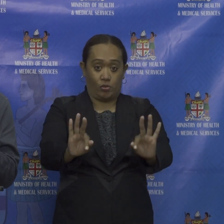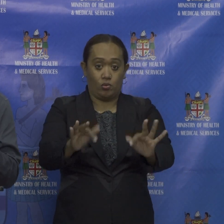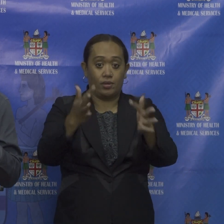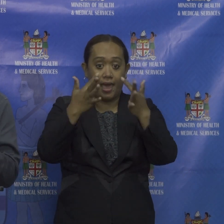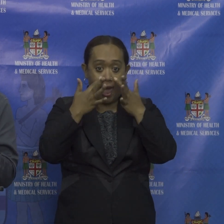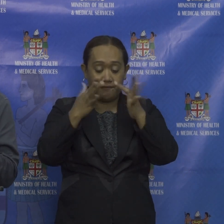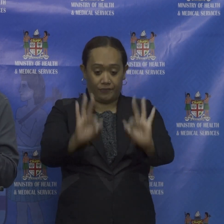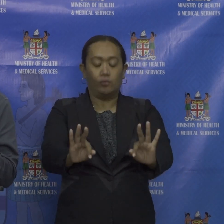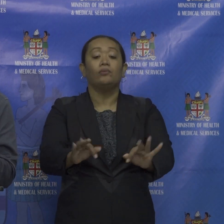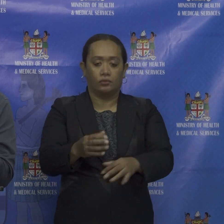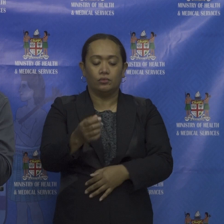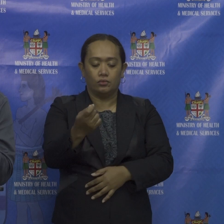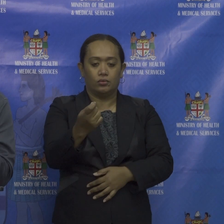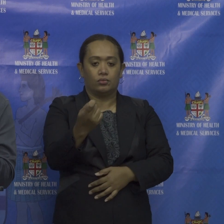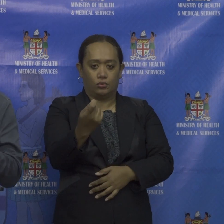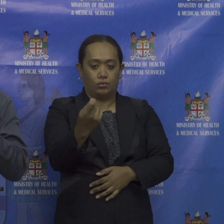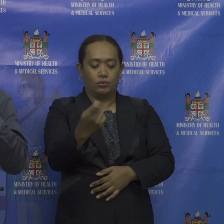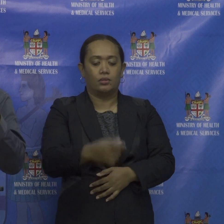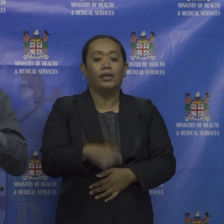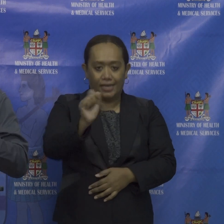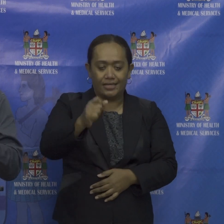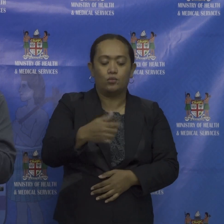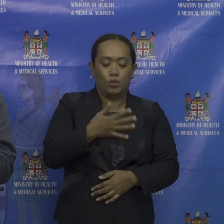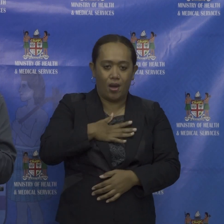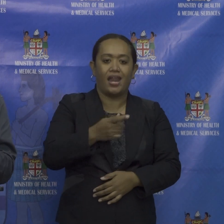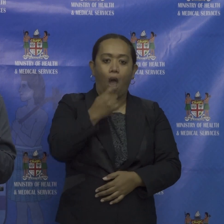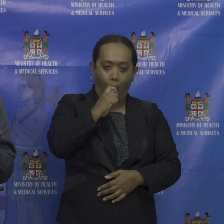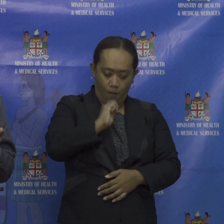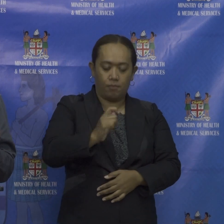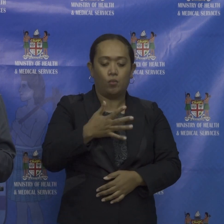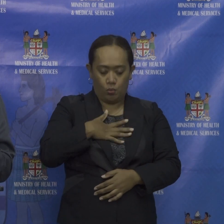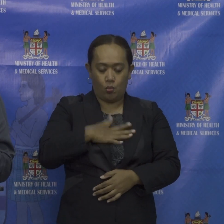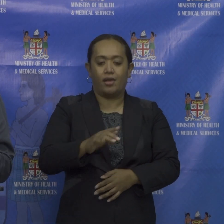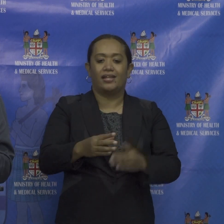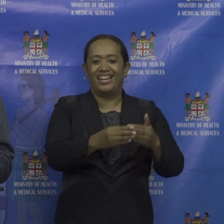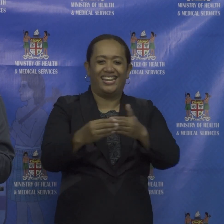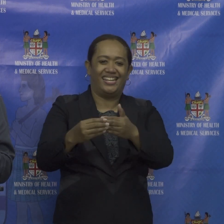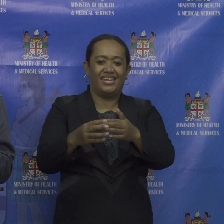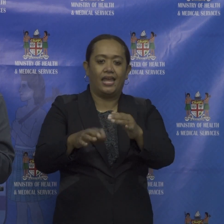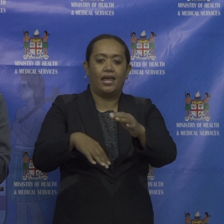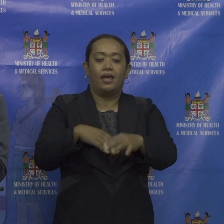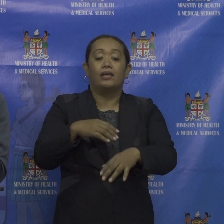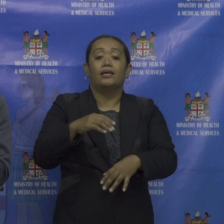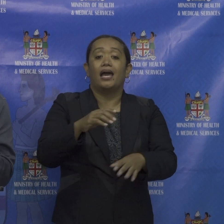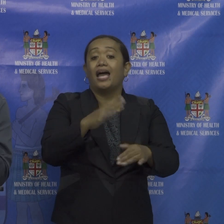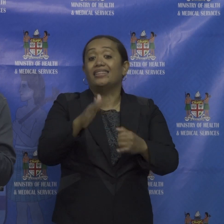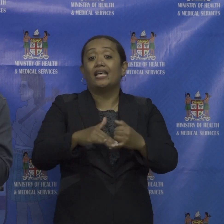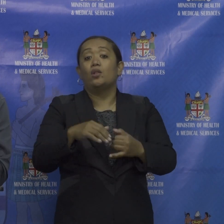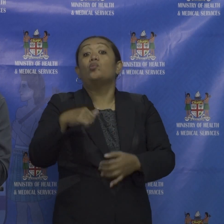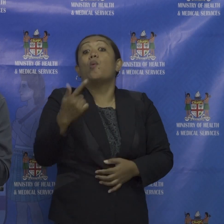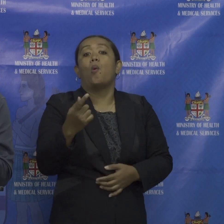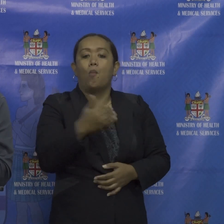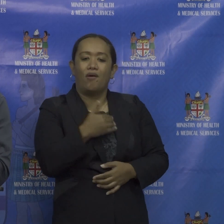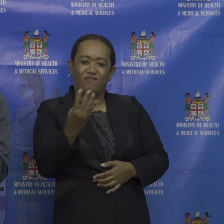get some containment plan and we swab them and we get more information leading up until 4 o'clock in the morning. Once we reach that